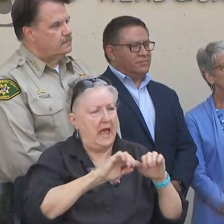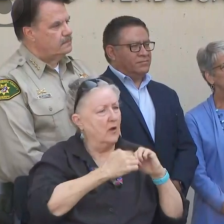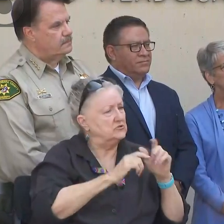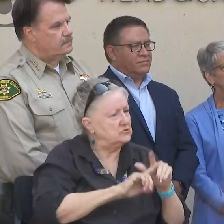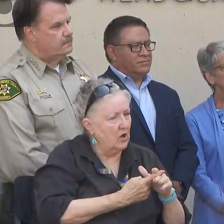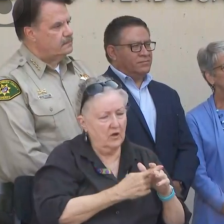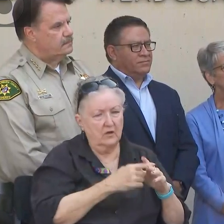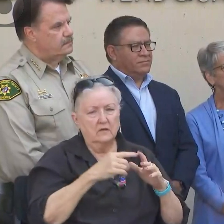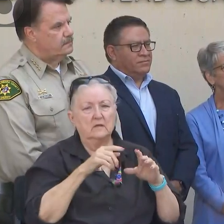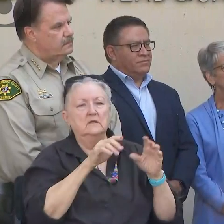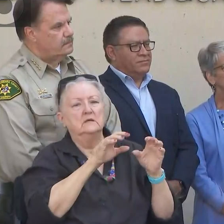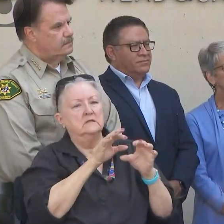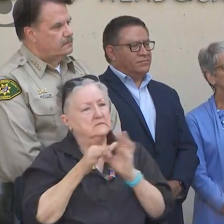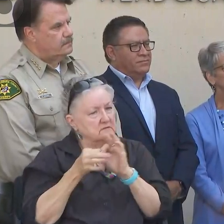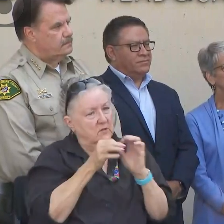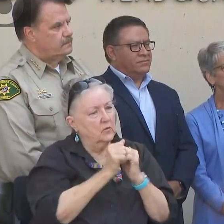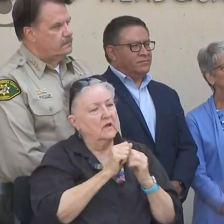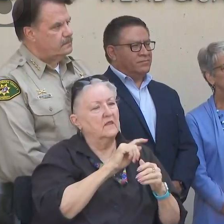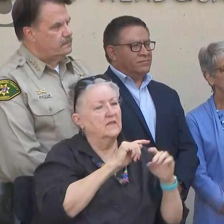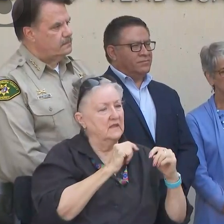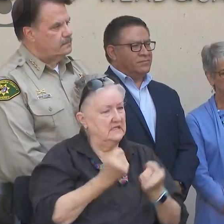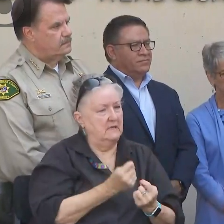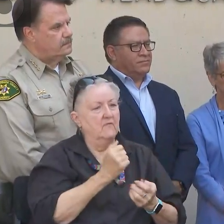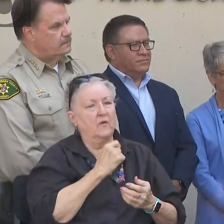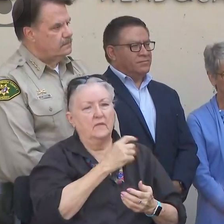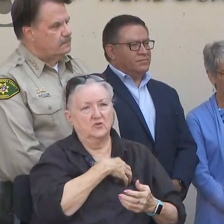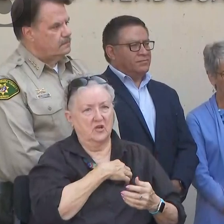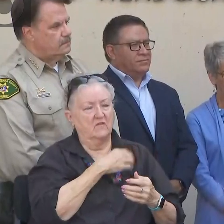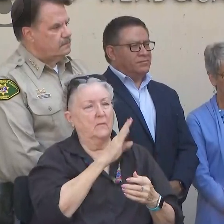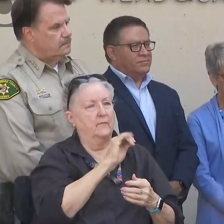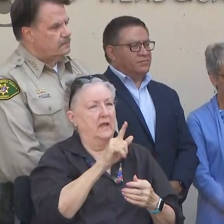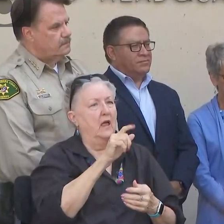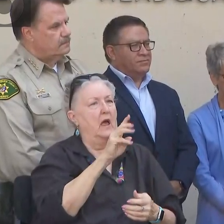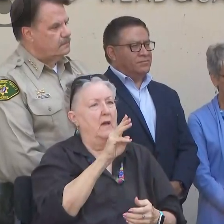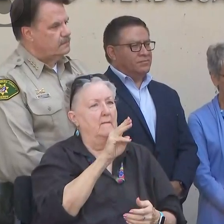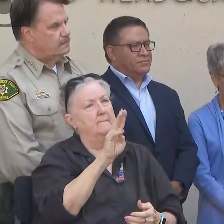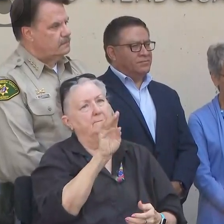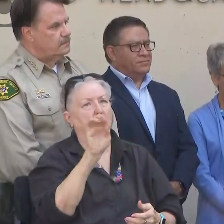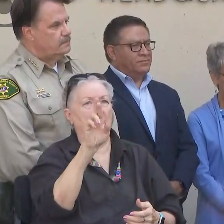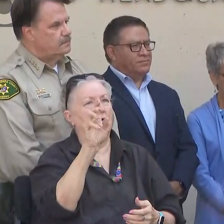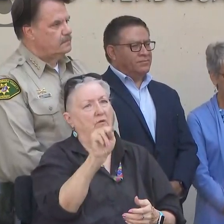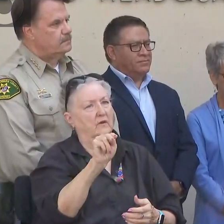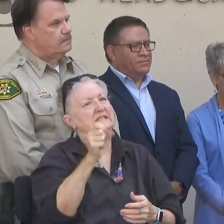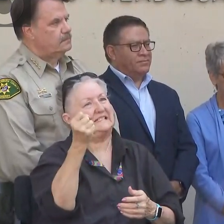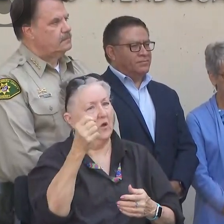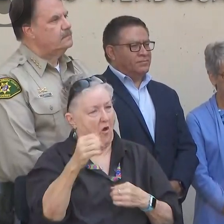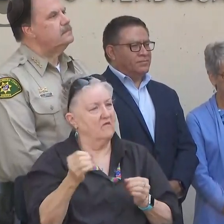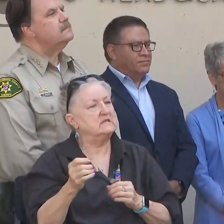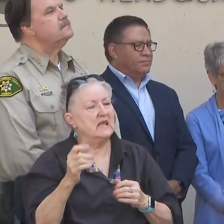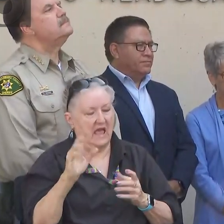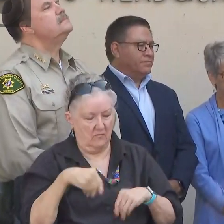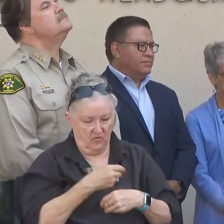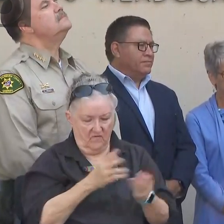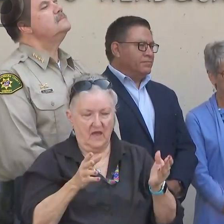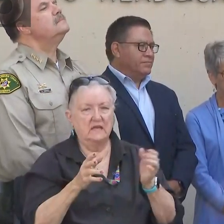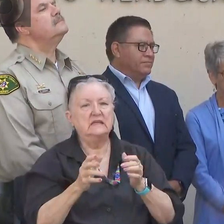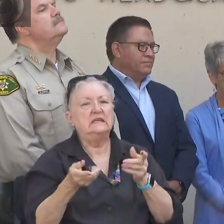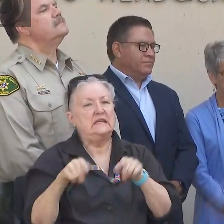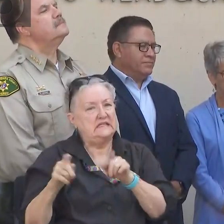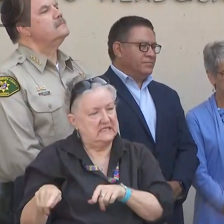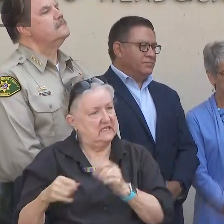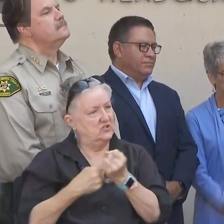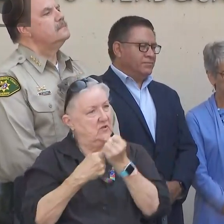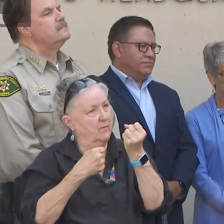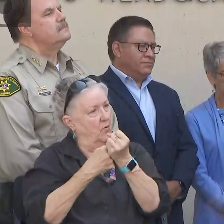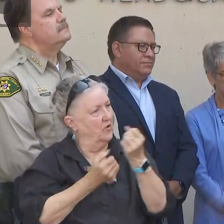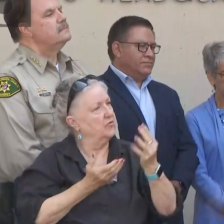sheriff, Sheriff Bill Brown's office, and then we'll also provide incident support throughout